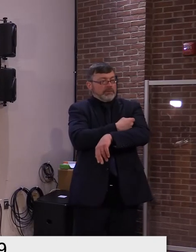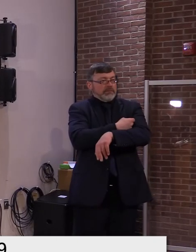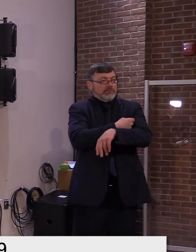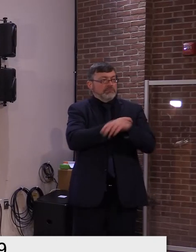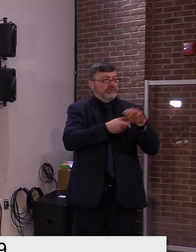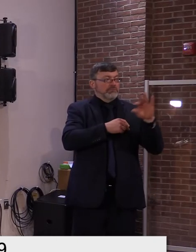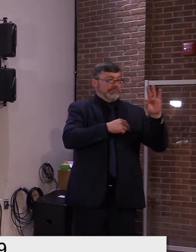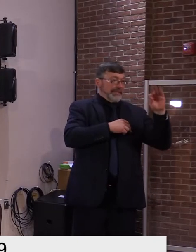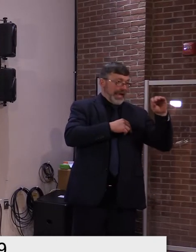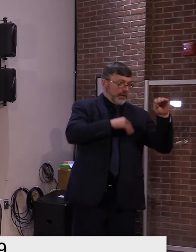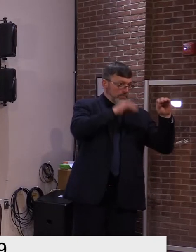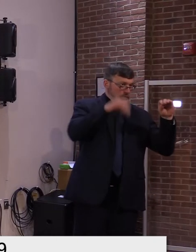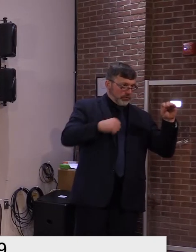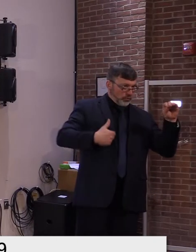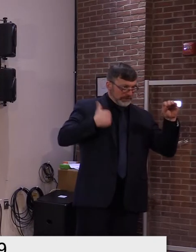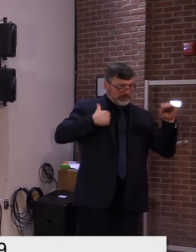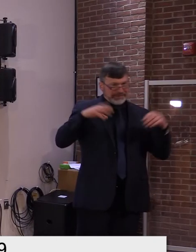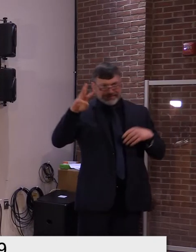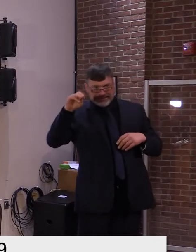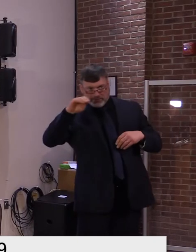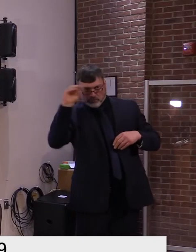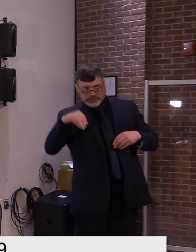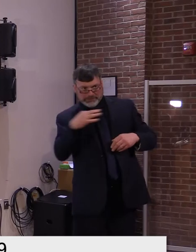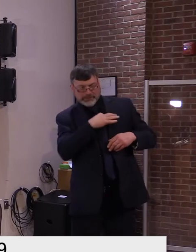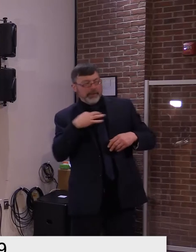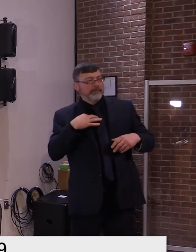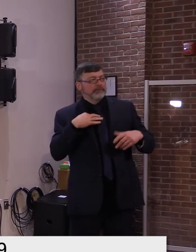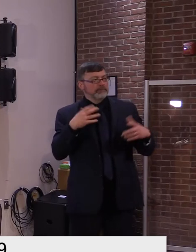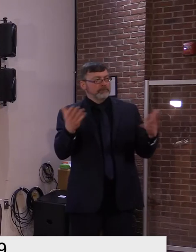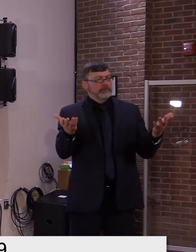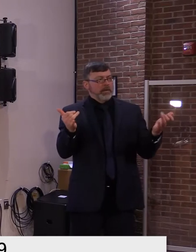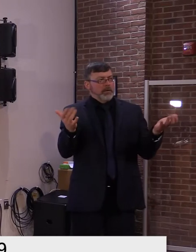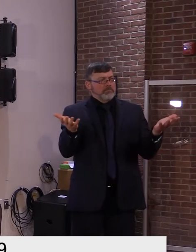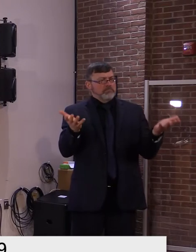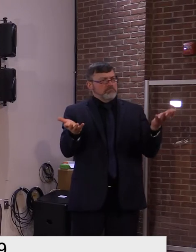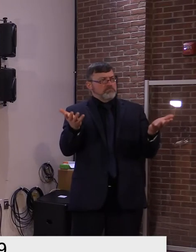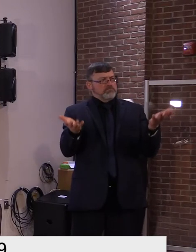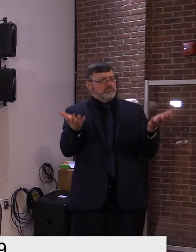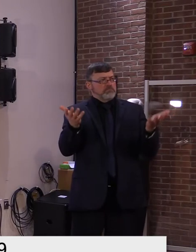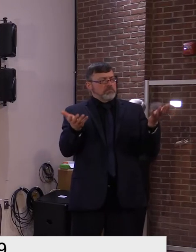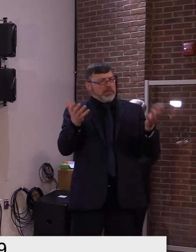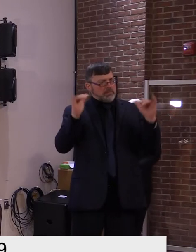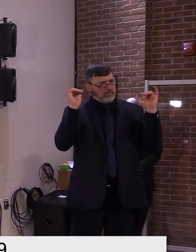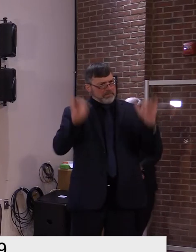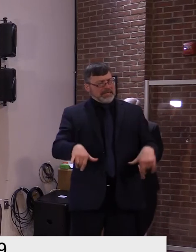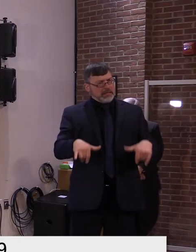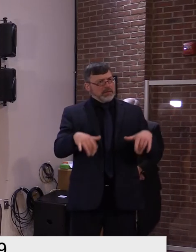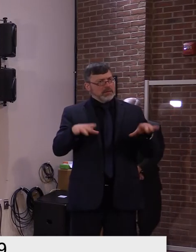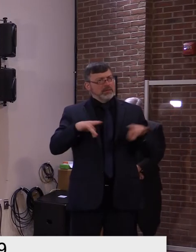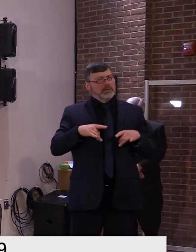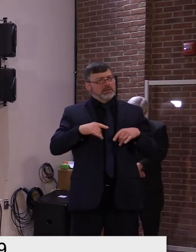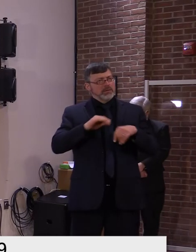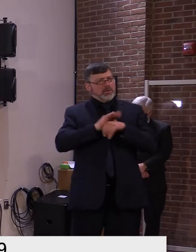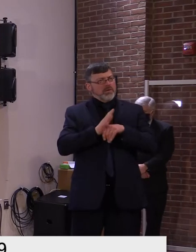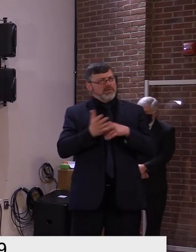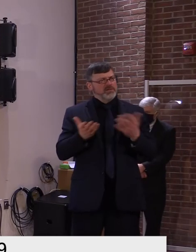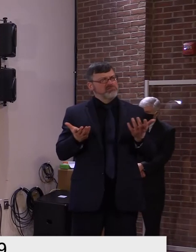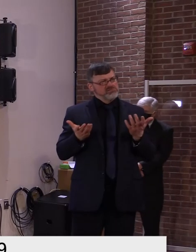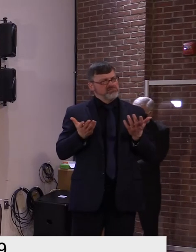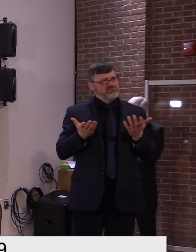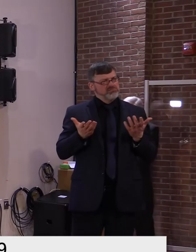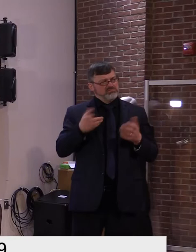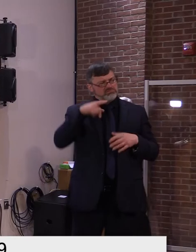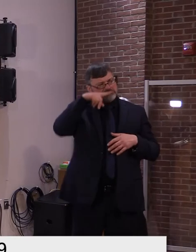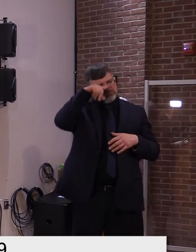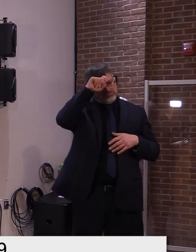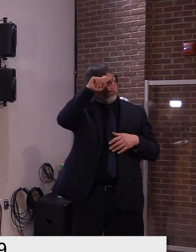a threshold of vulnerability that you have determined at this point in terms of vaccination rates?